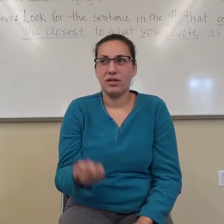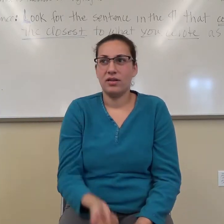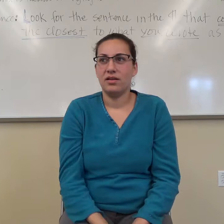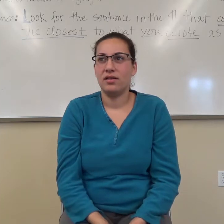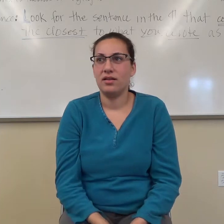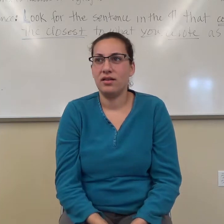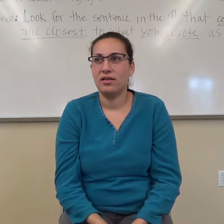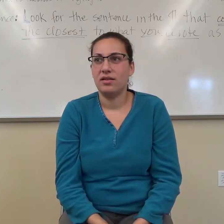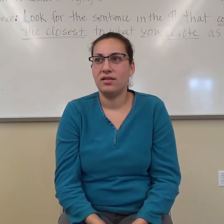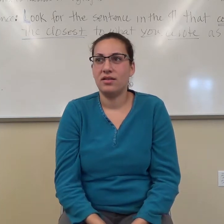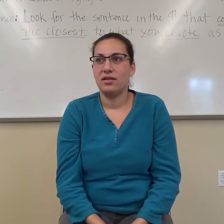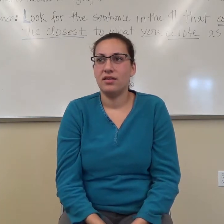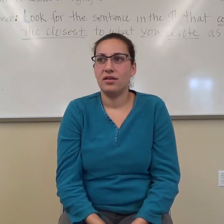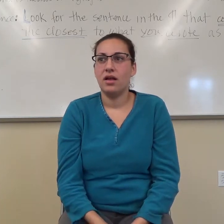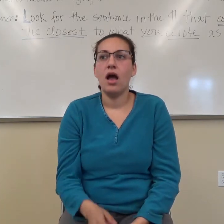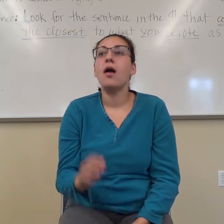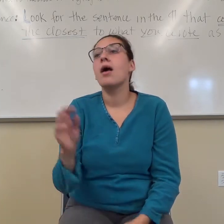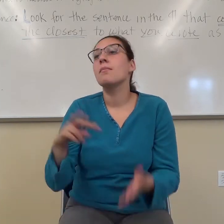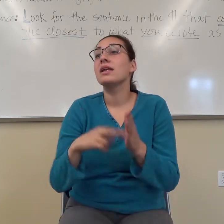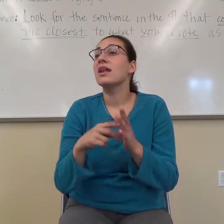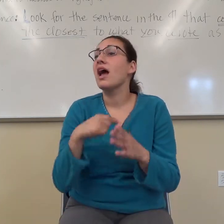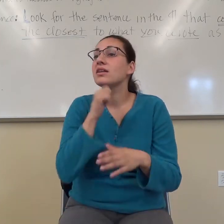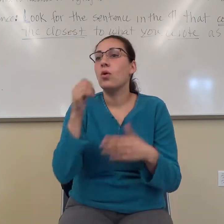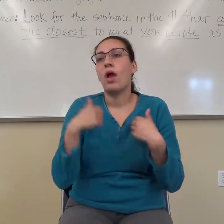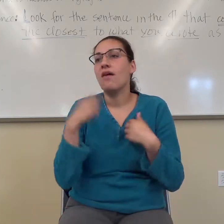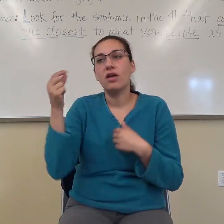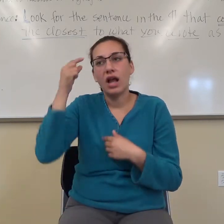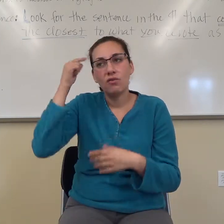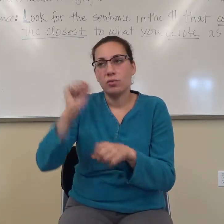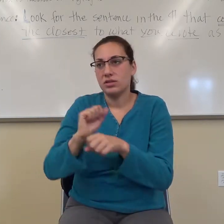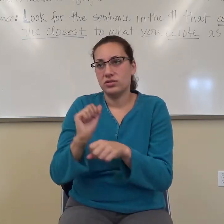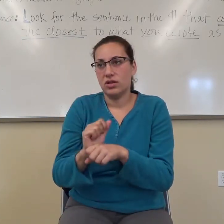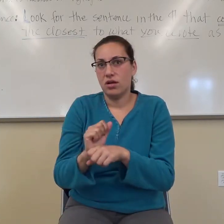questions carefully. The answer to this may be no.